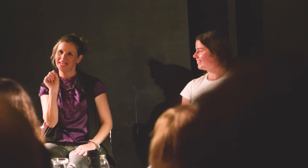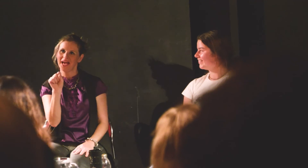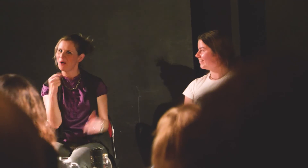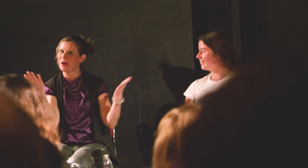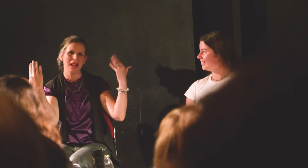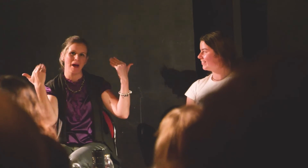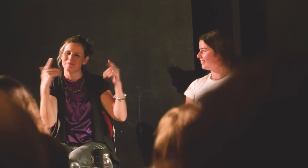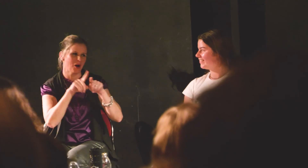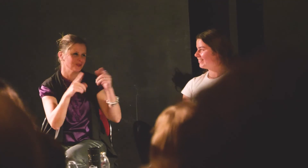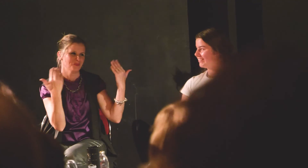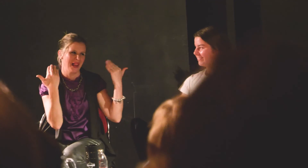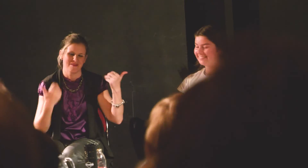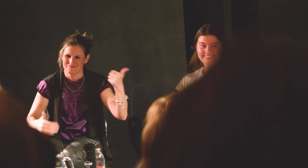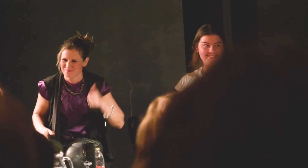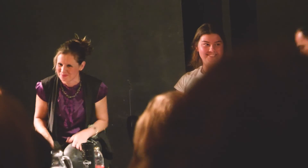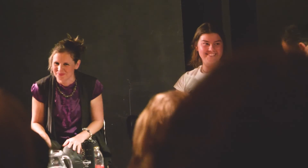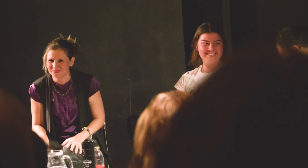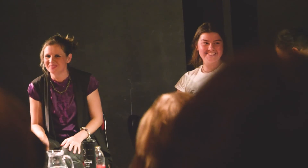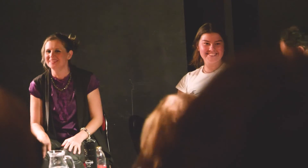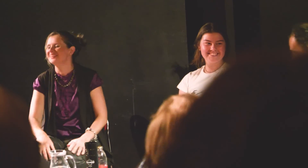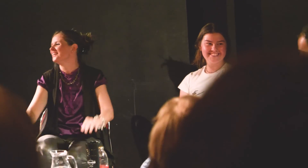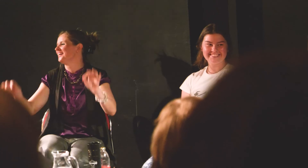Level 1. You are most welcome, Tony.